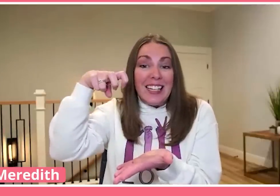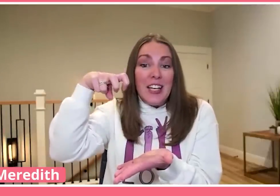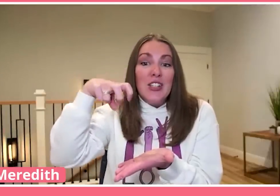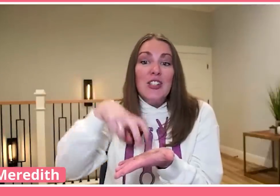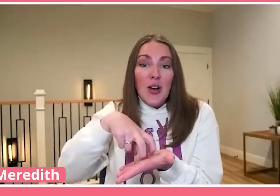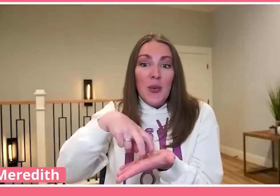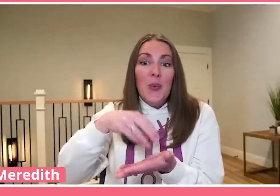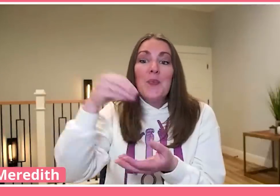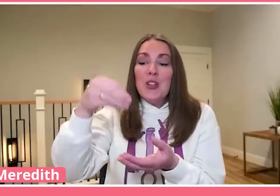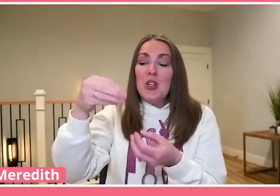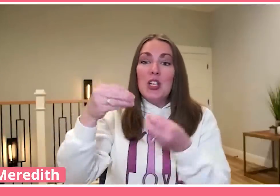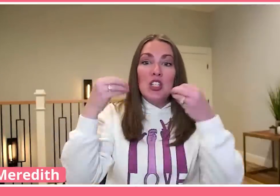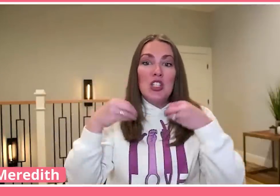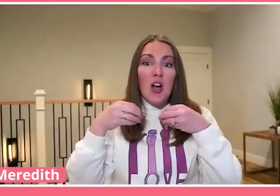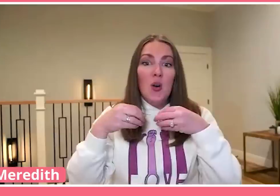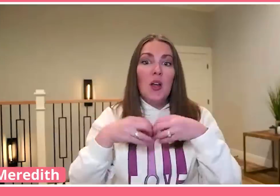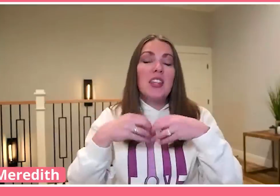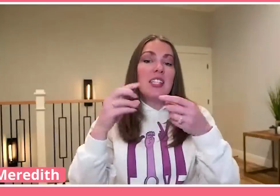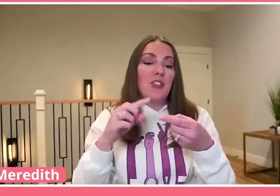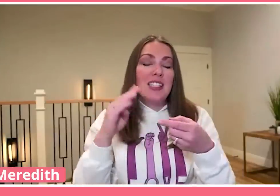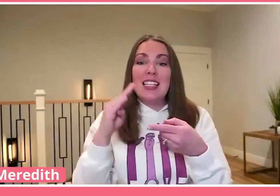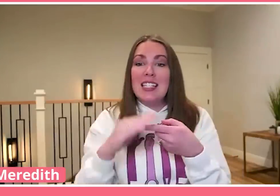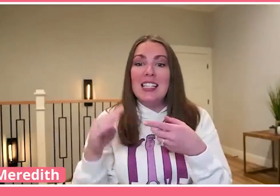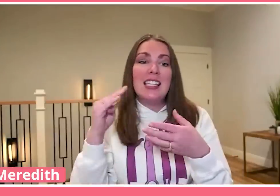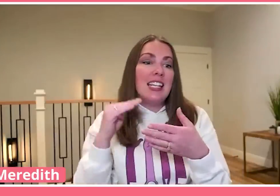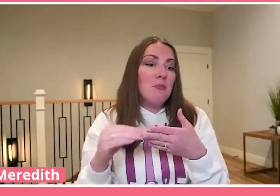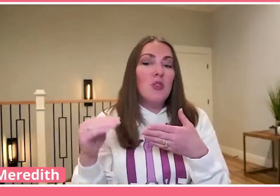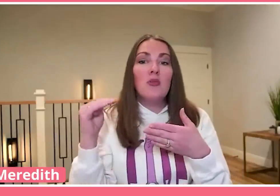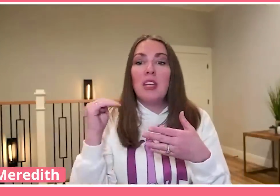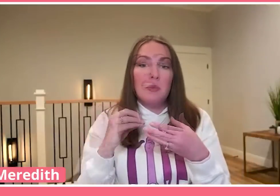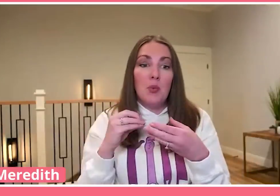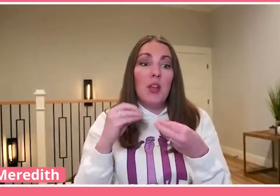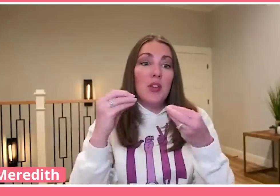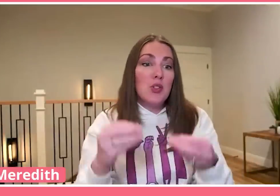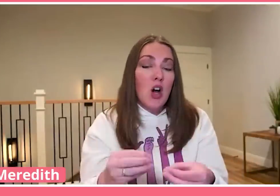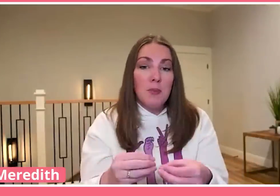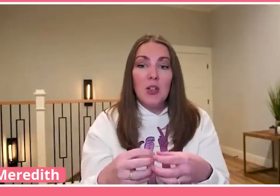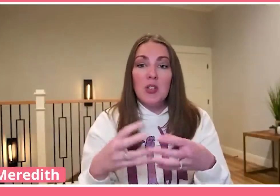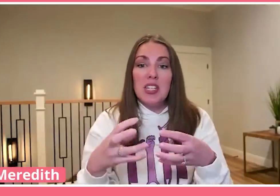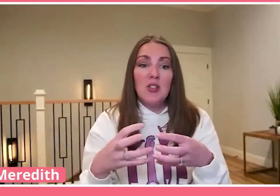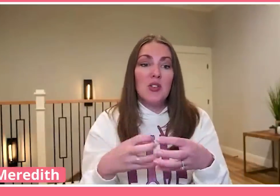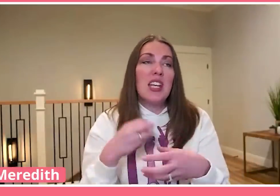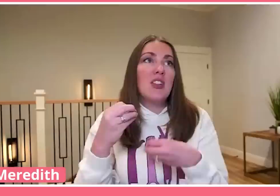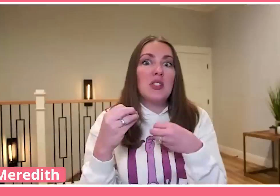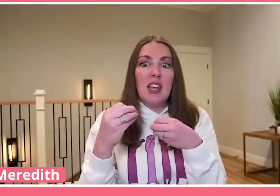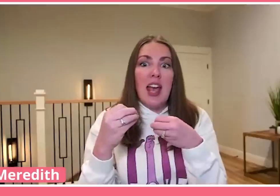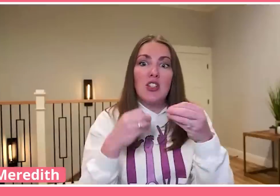So you can show the difference intensity movements with those non-manual signals and those extra